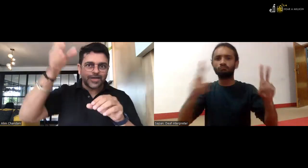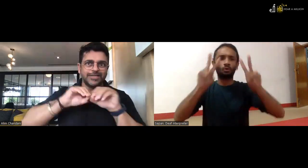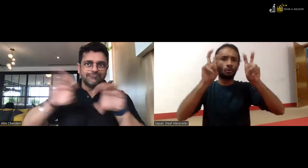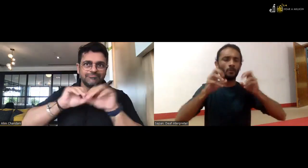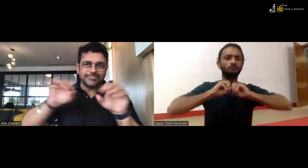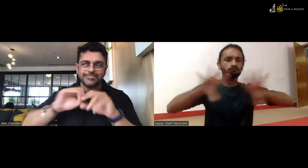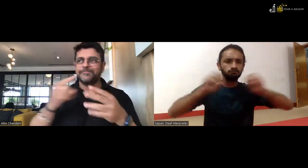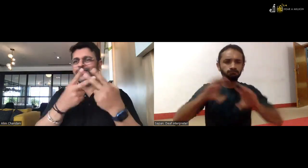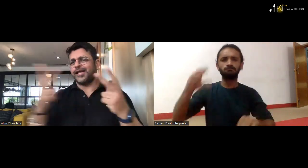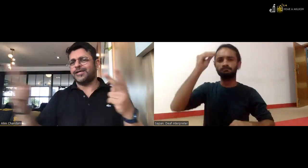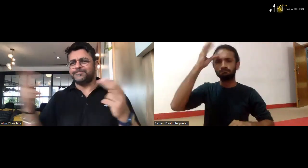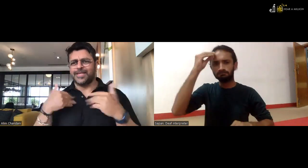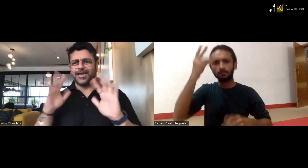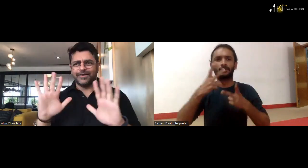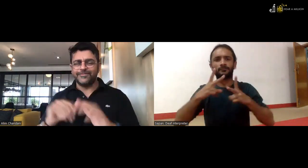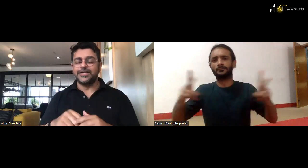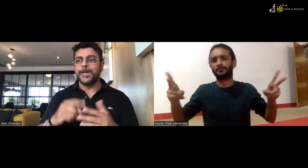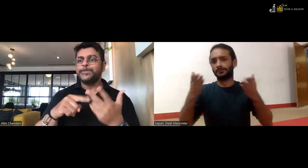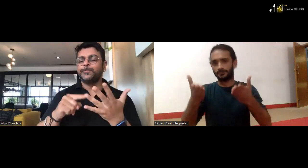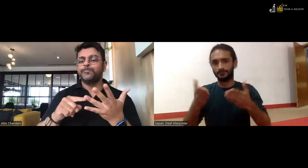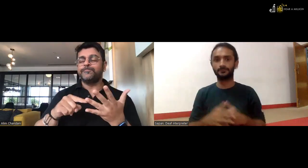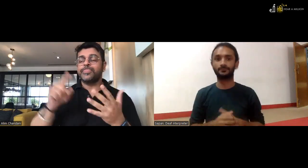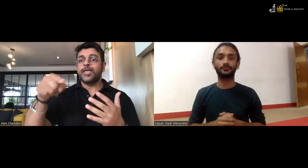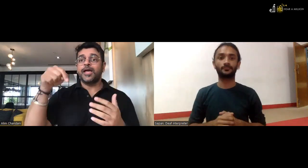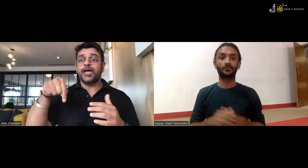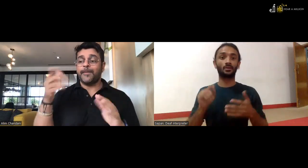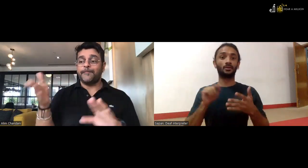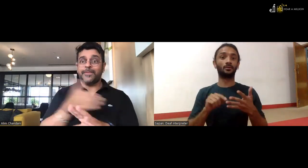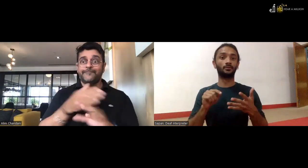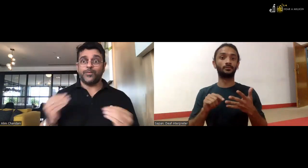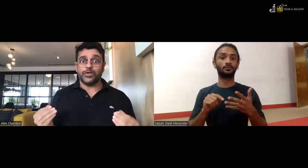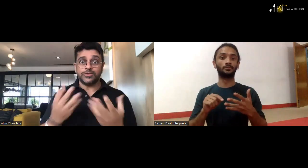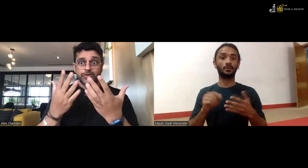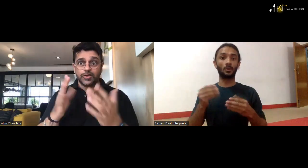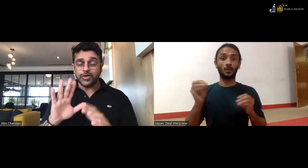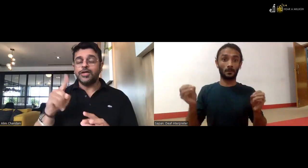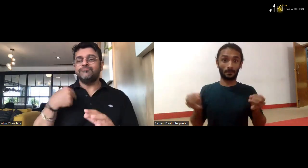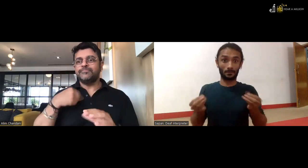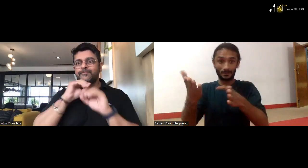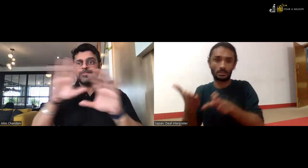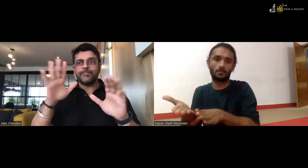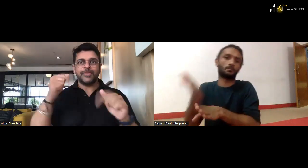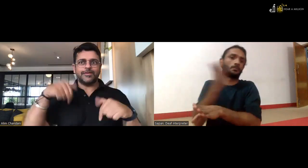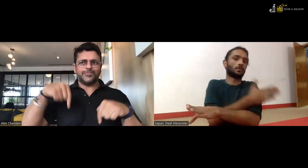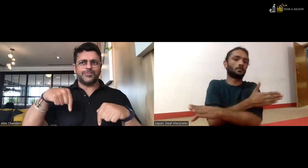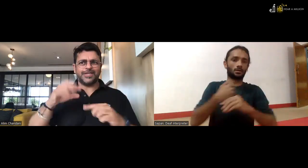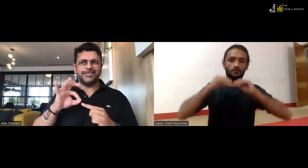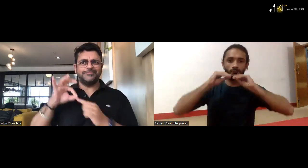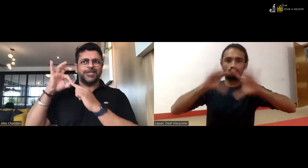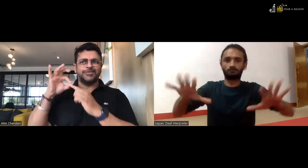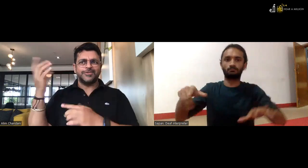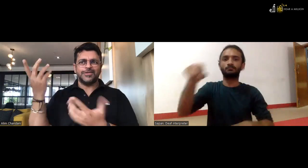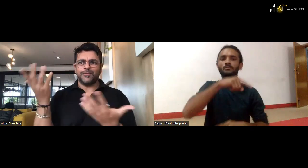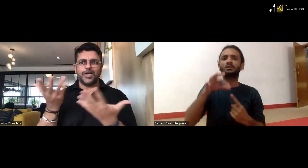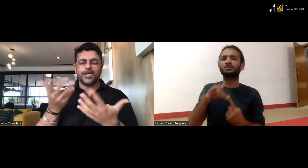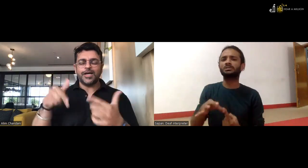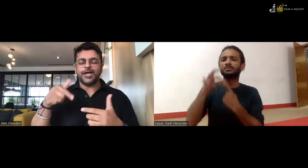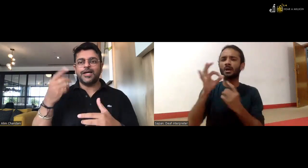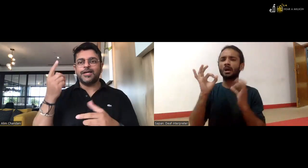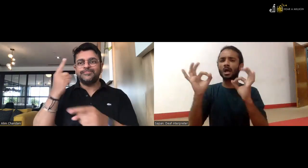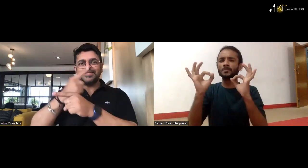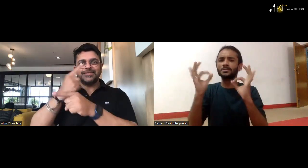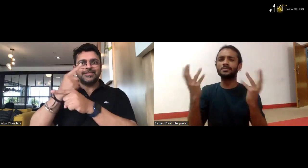so much of awareness videos coming up, a lot in store. And before we begin, let me tell you all that